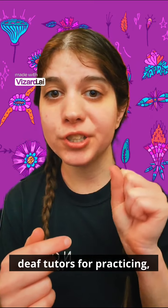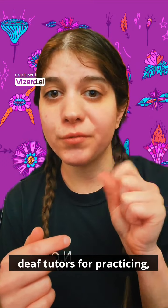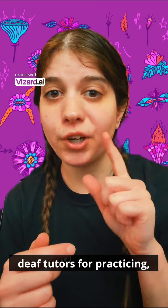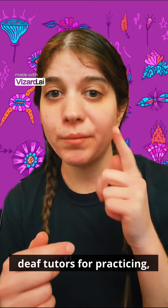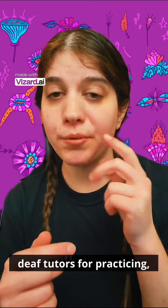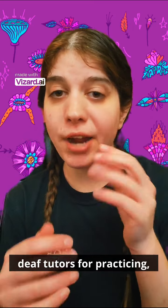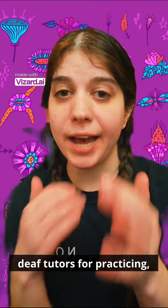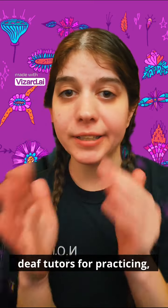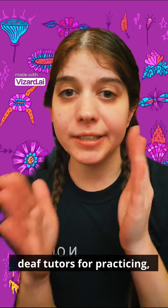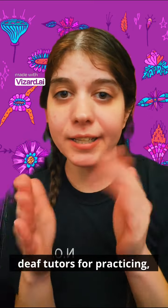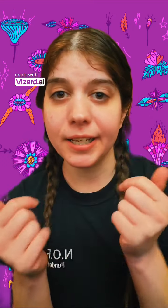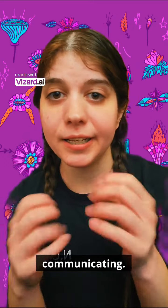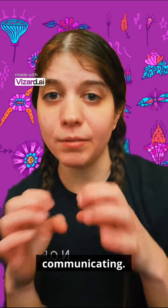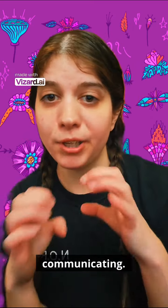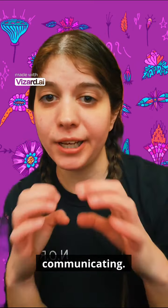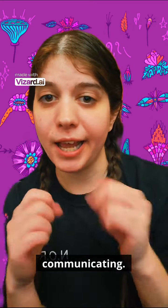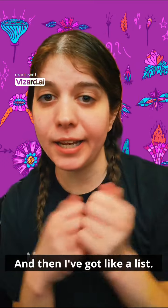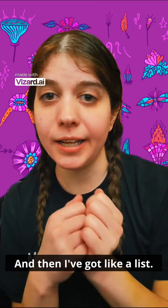for practicing, communicating.